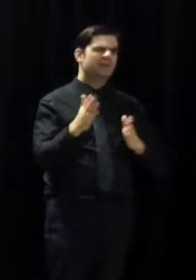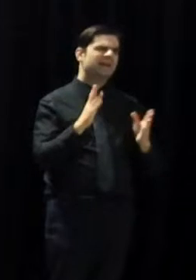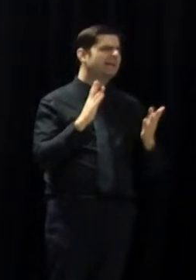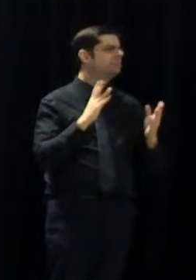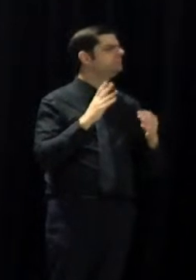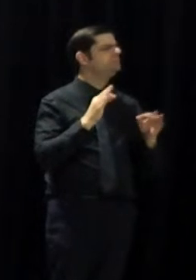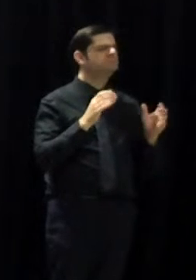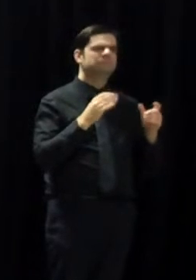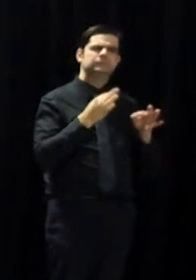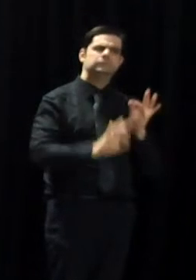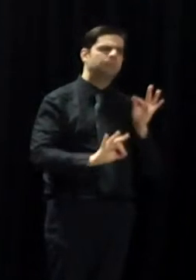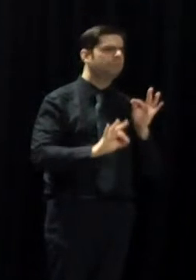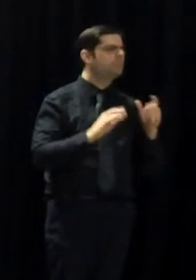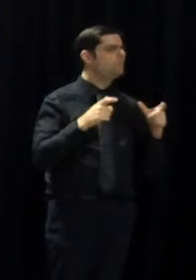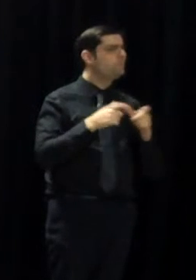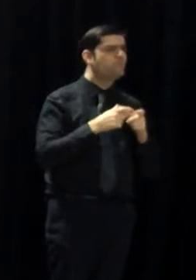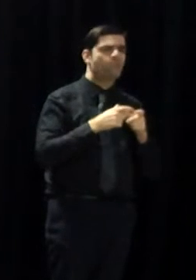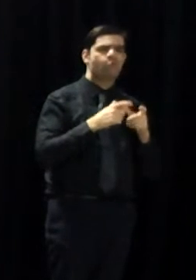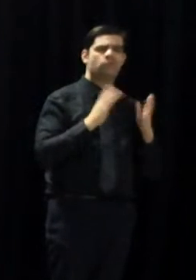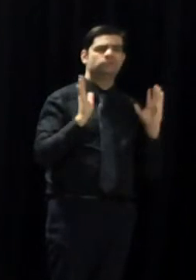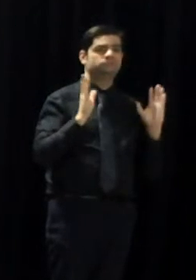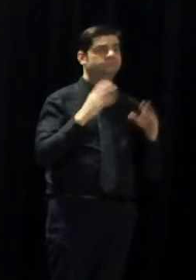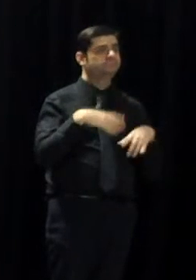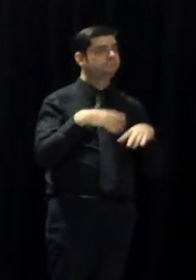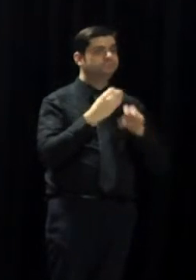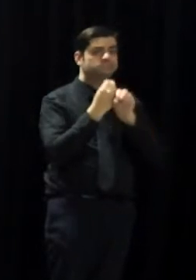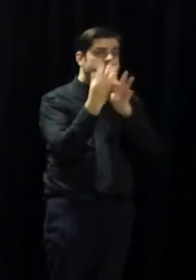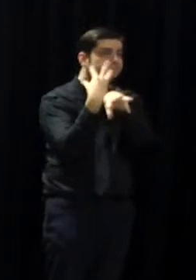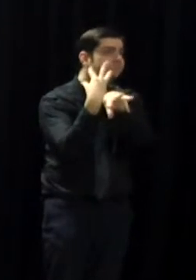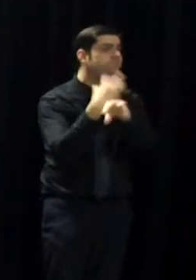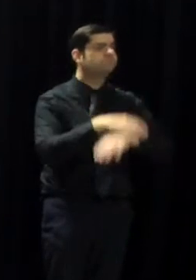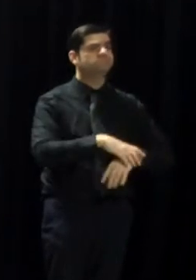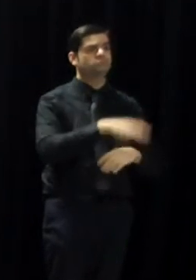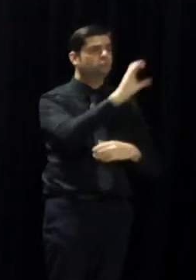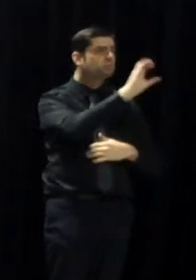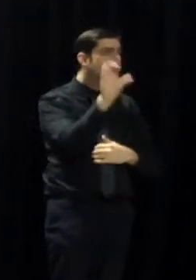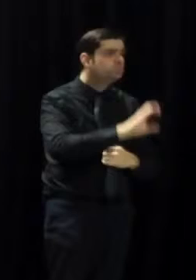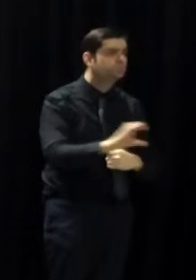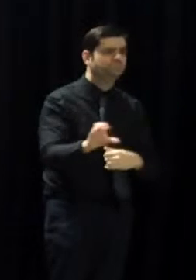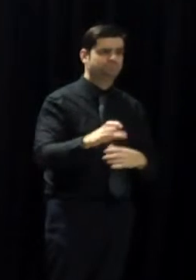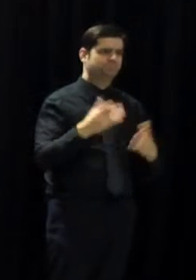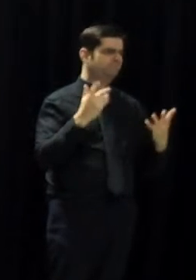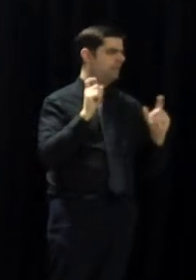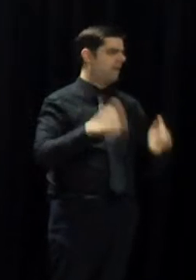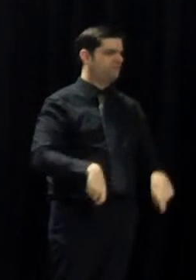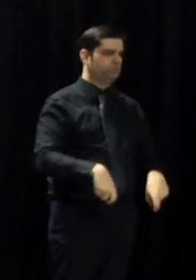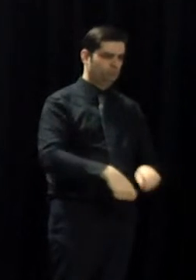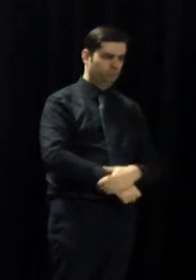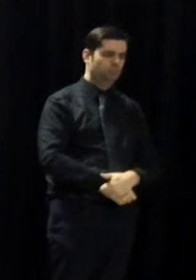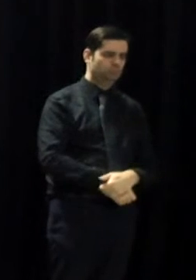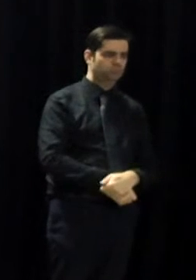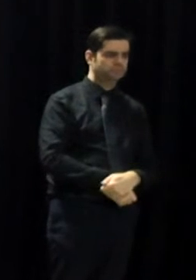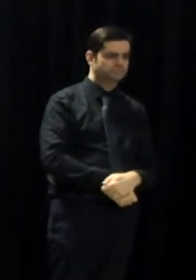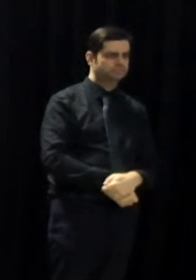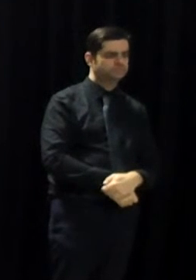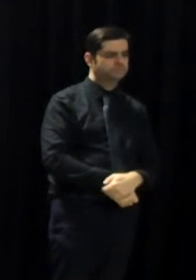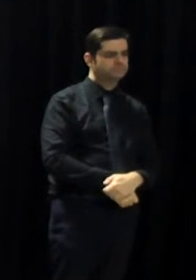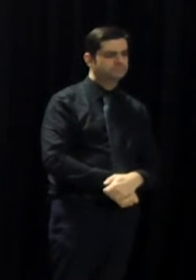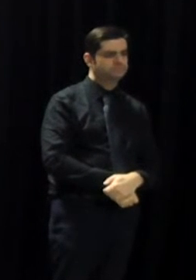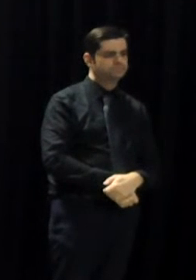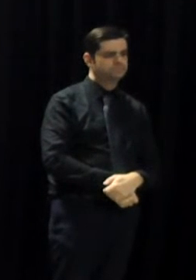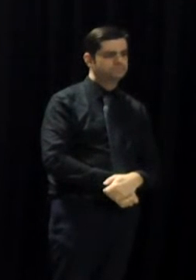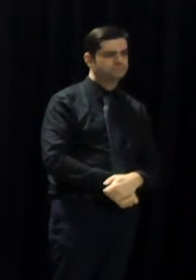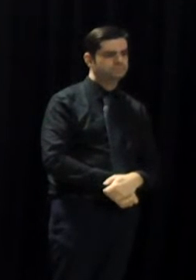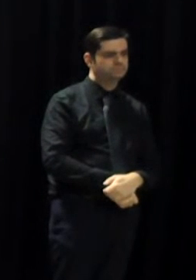corporate partners do in the week going up into Christmas? If you have employees that you don't need in your